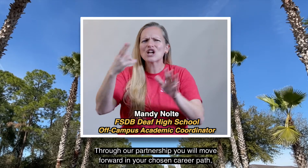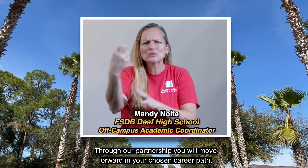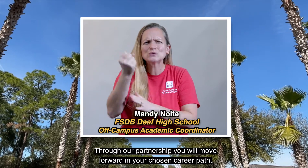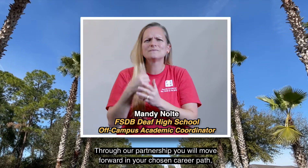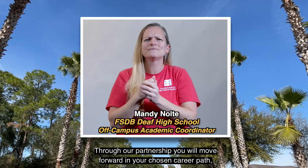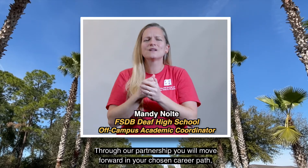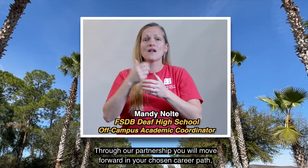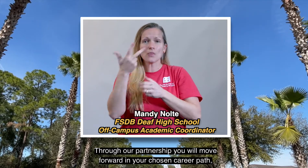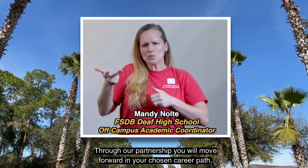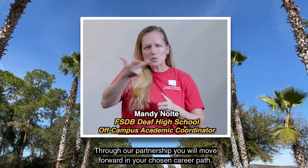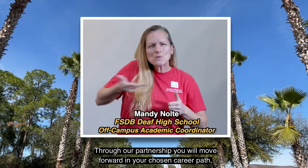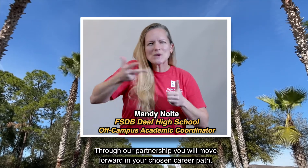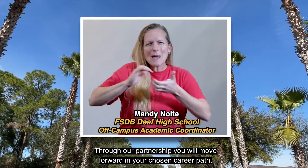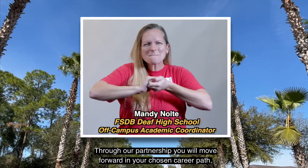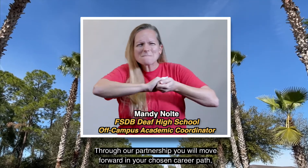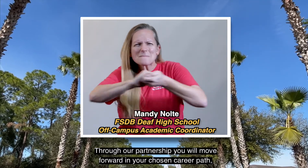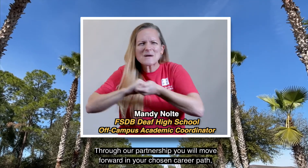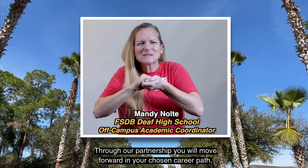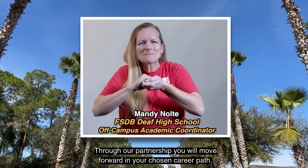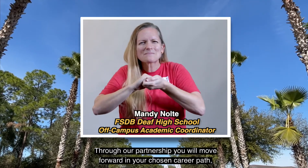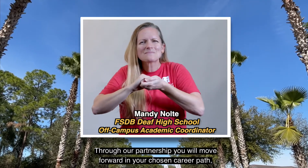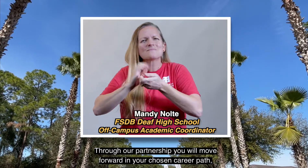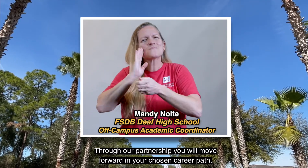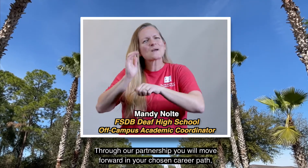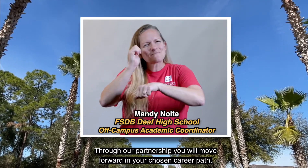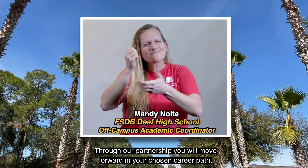Through our partnership, you will move forward in your chosen career path.